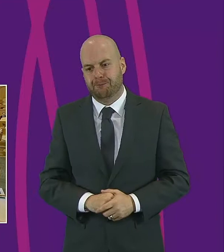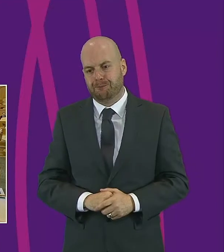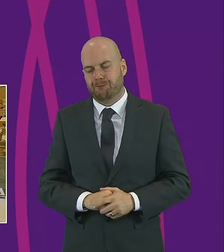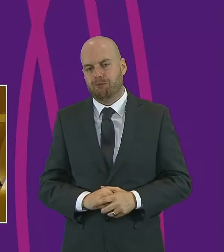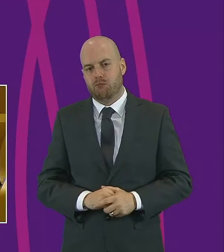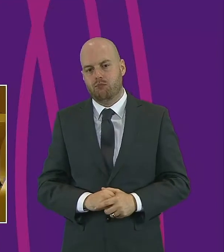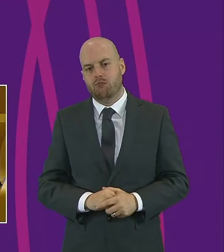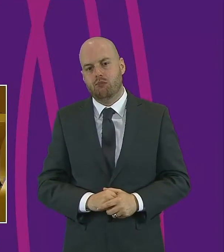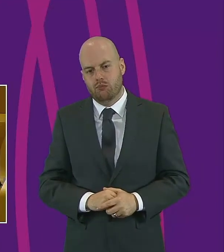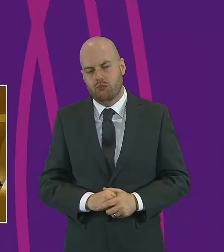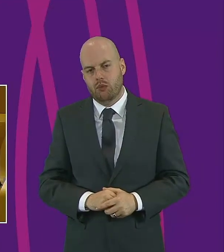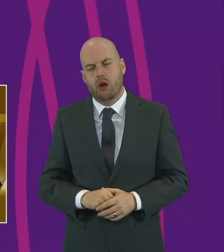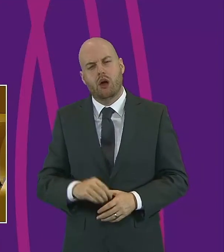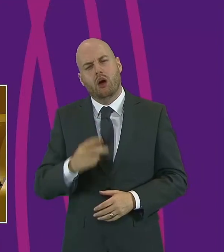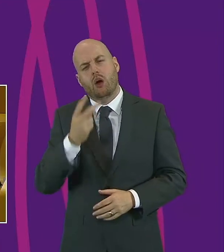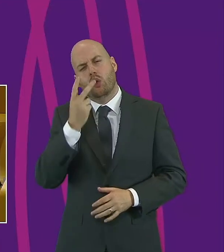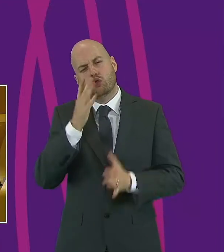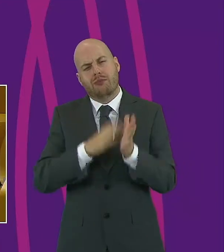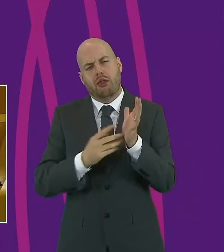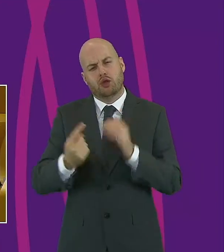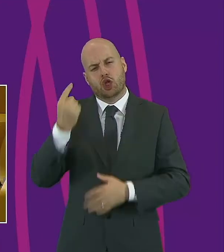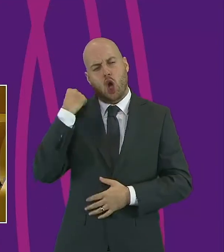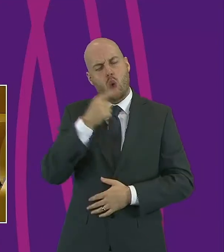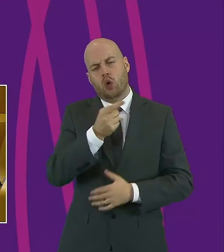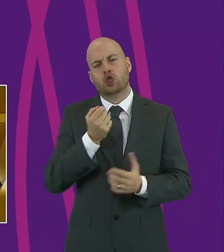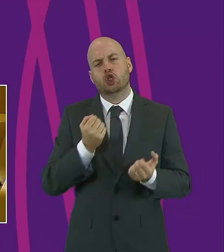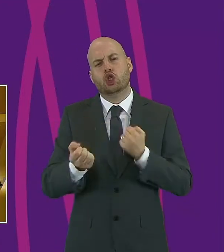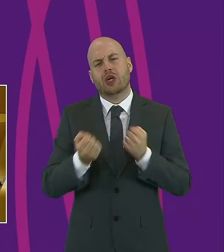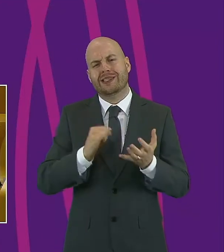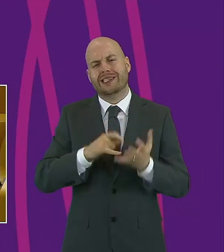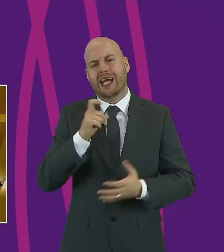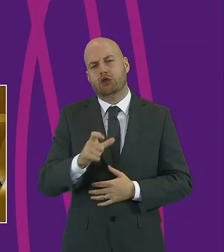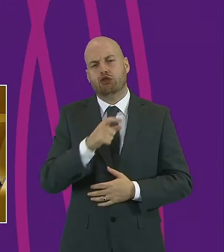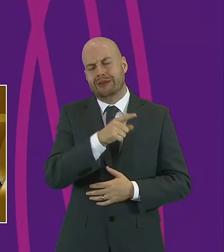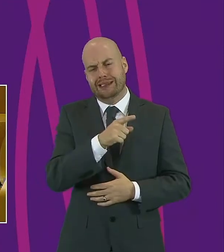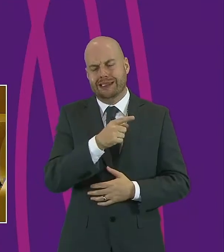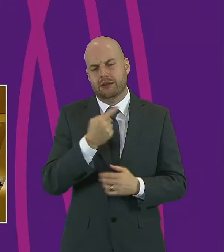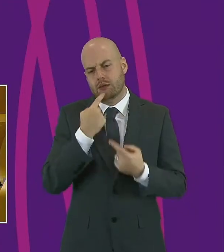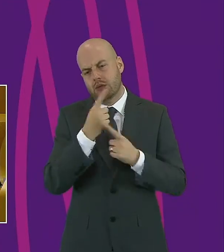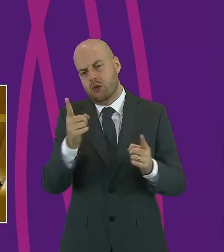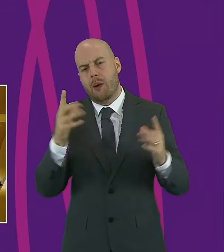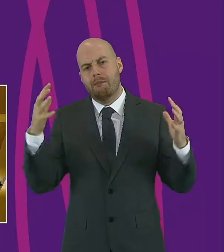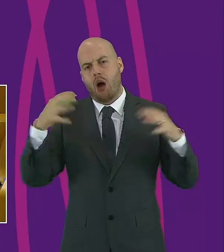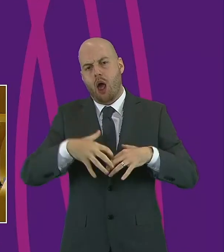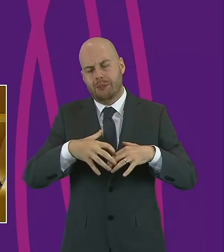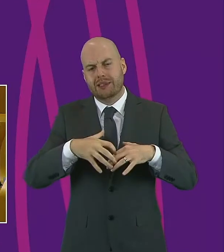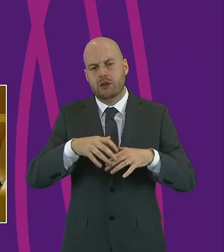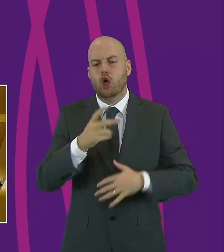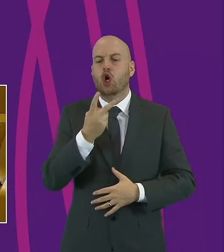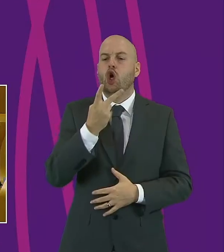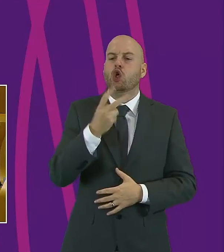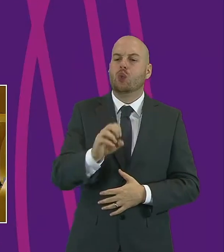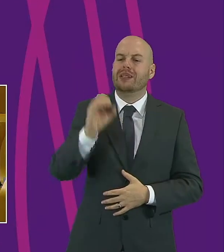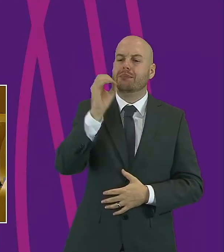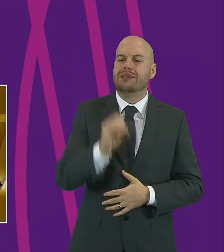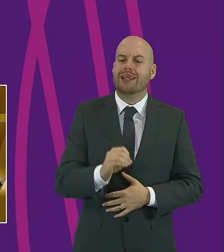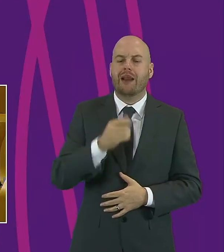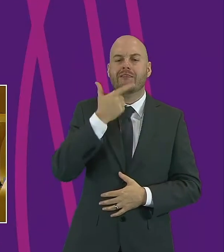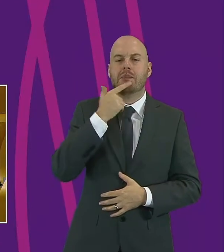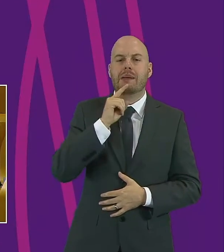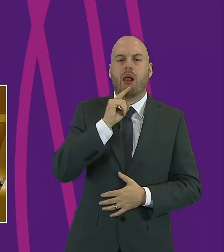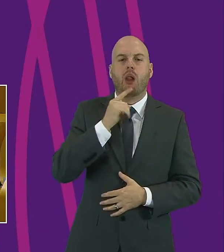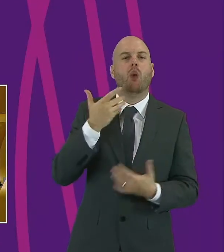Justice Secretary told a committee of this Parliament that 20% of arrivals from abroad required to quarantine were